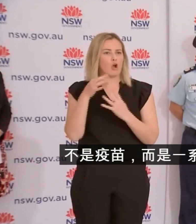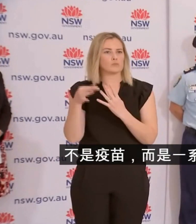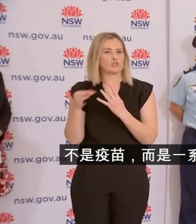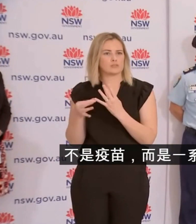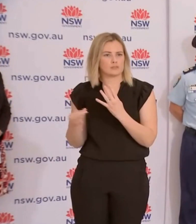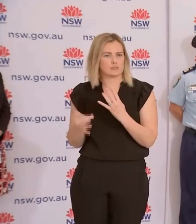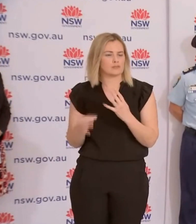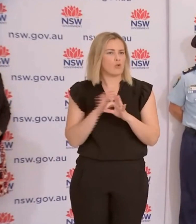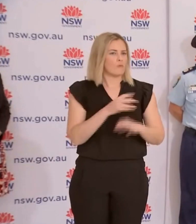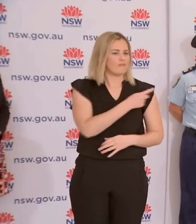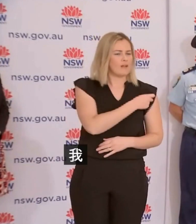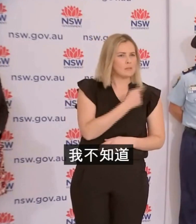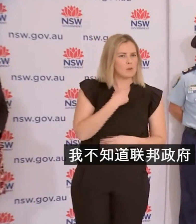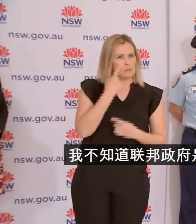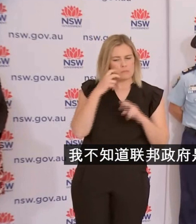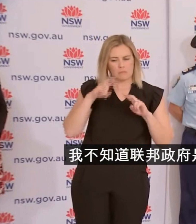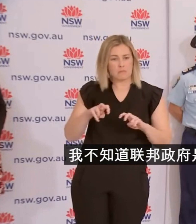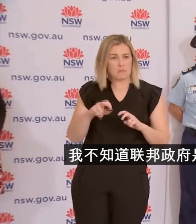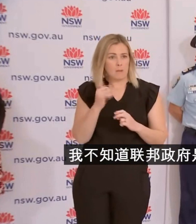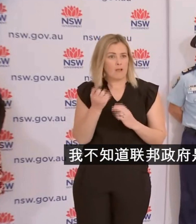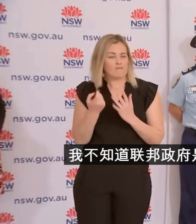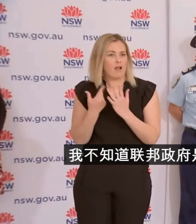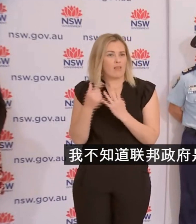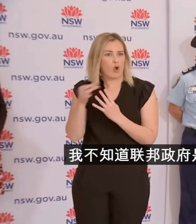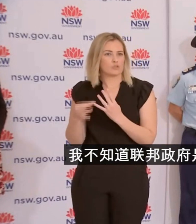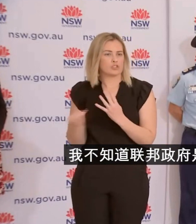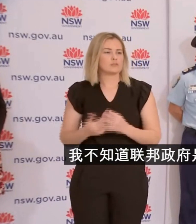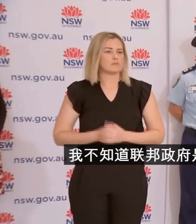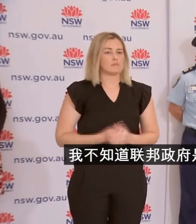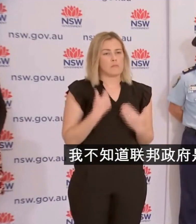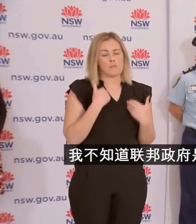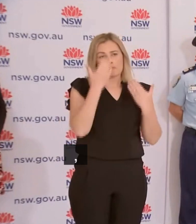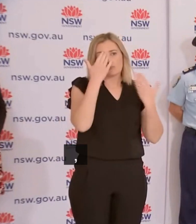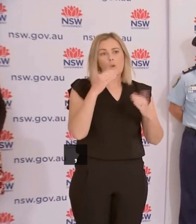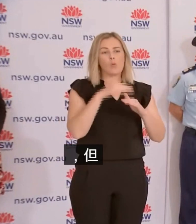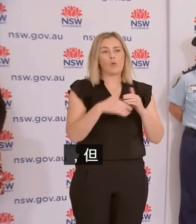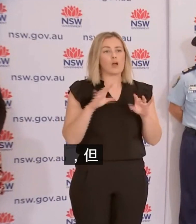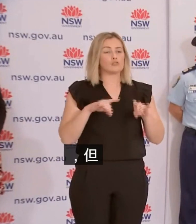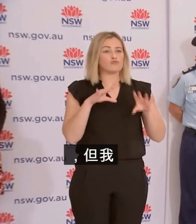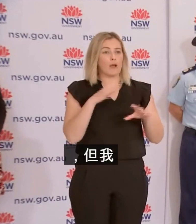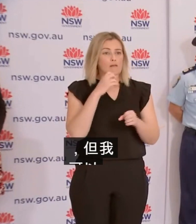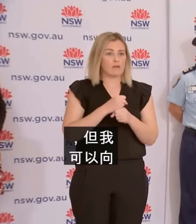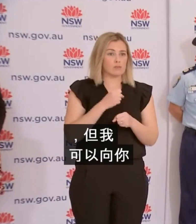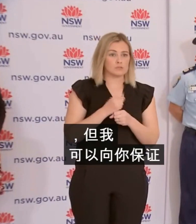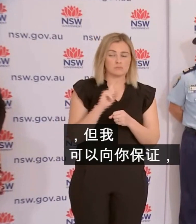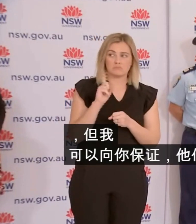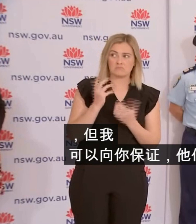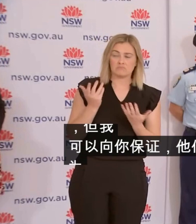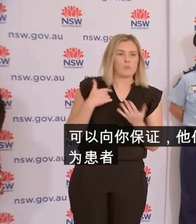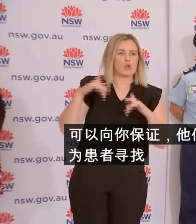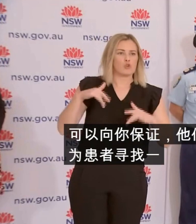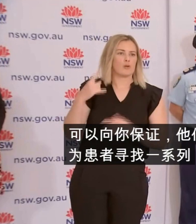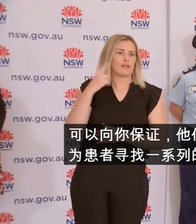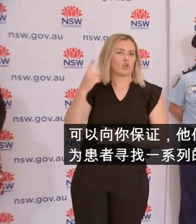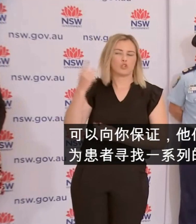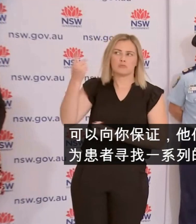appropriate. I don't have the specifics on whether or not the federal government, where we're up to with that, but I can assure you that they're looking at a